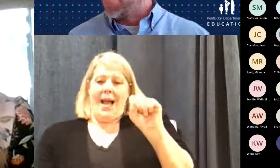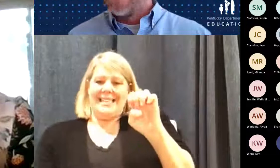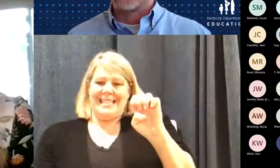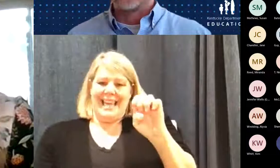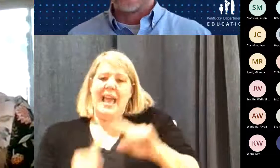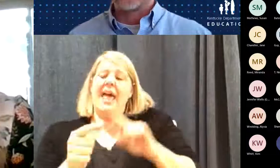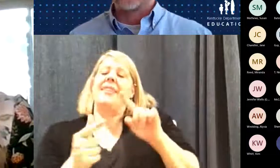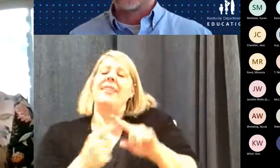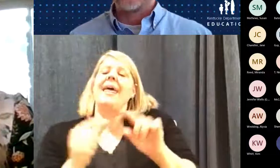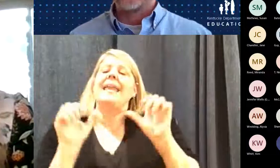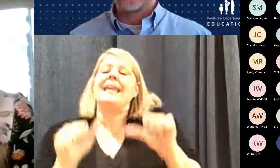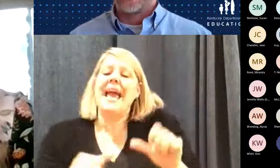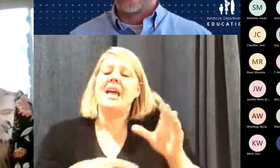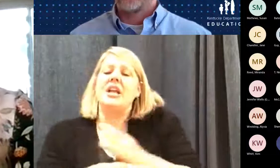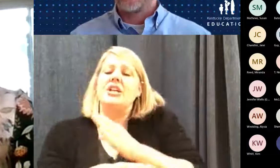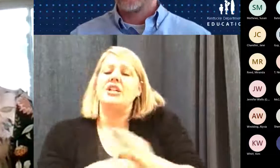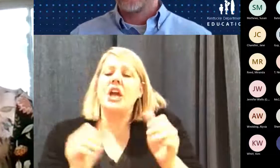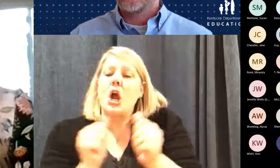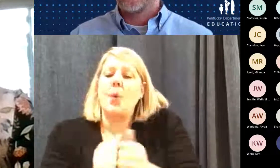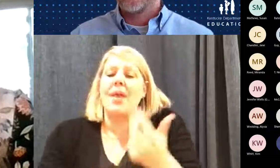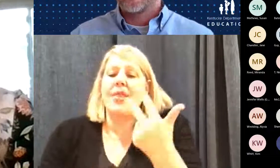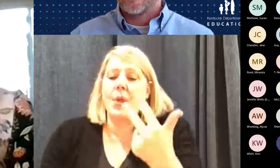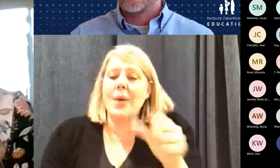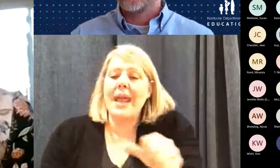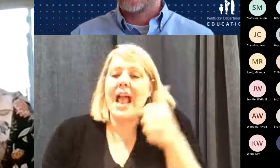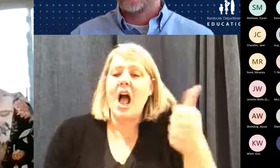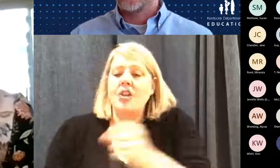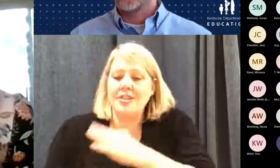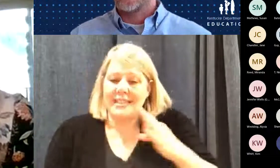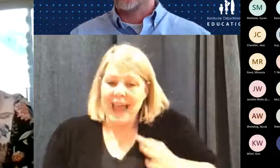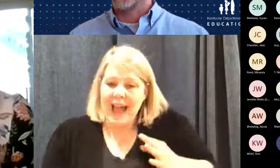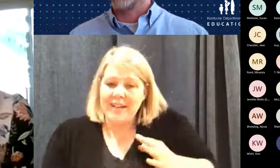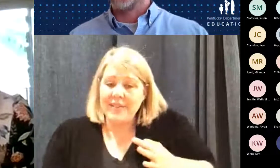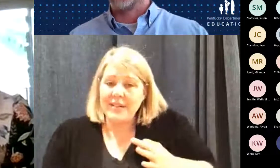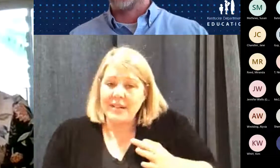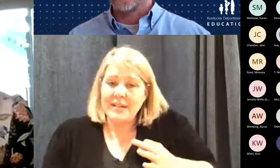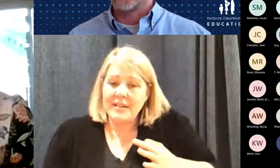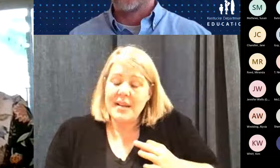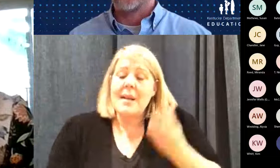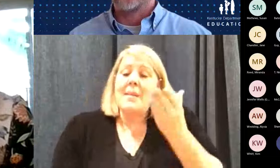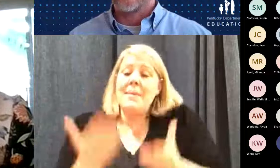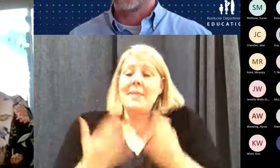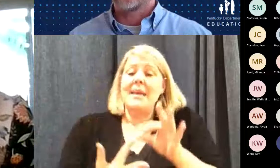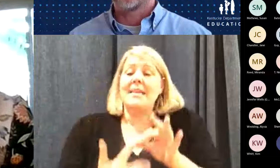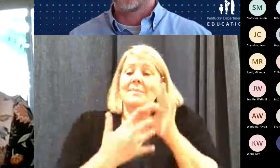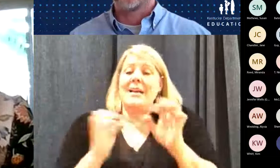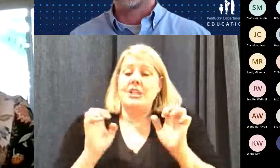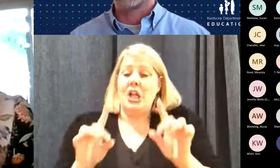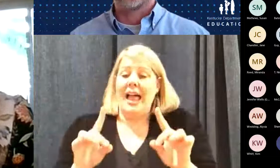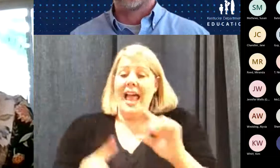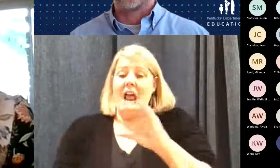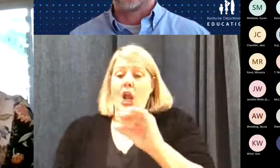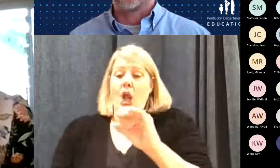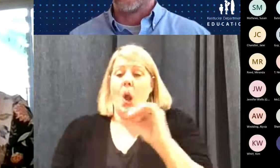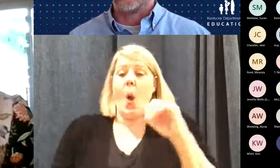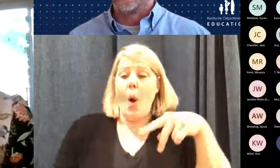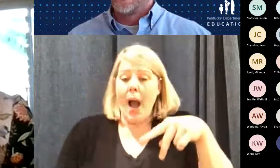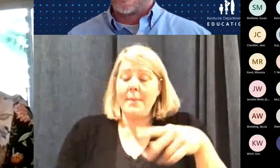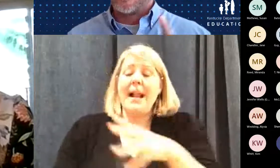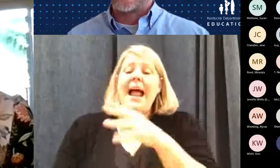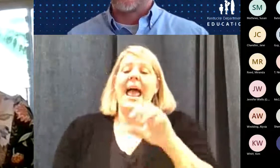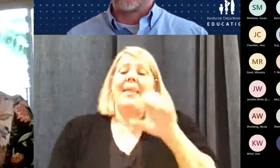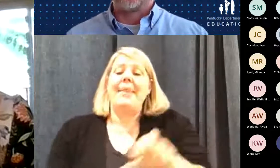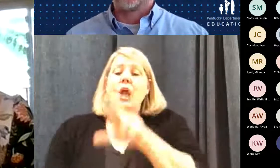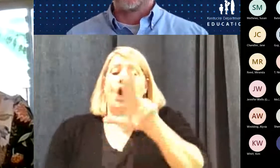people. The special education cooperatives and the early childhood regional training center directors have access to this as